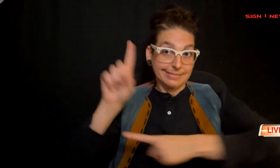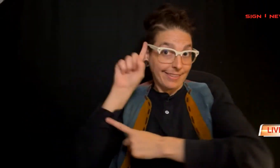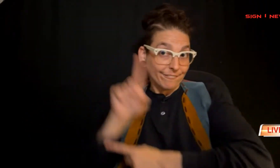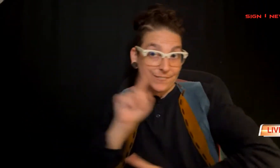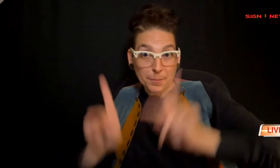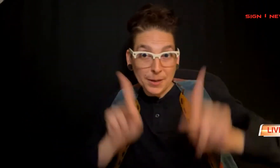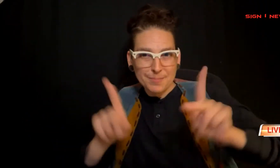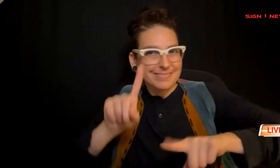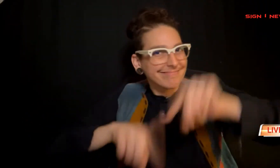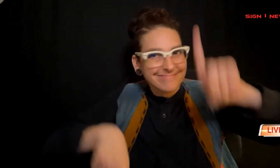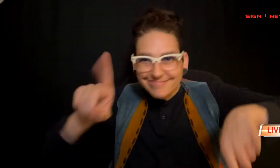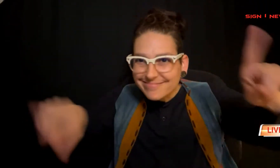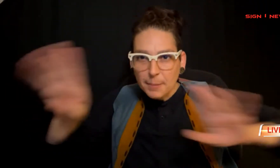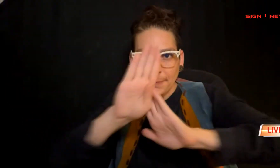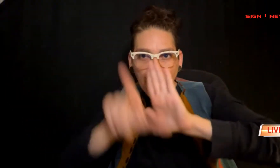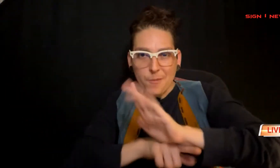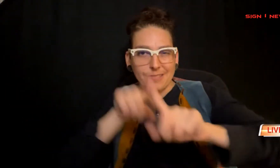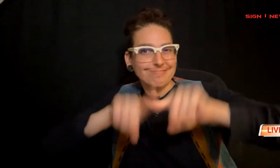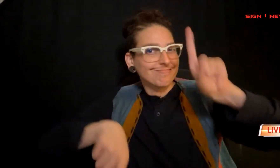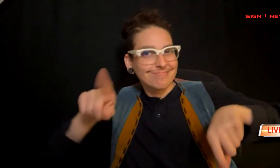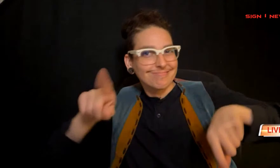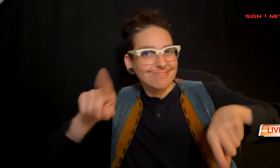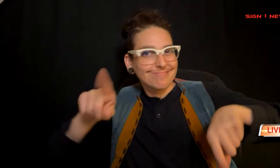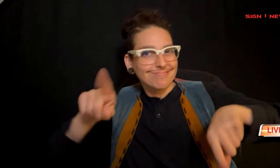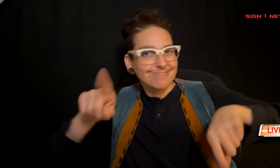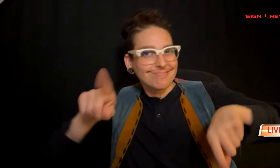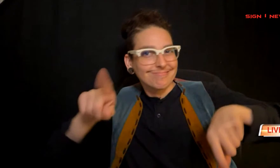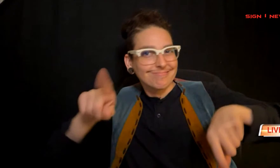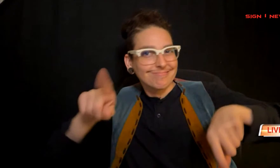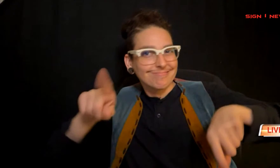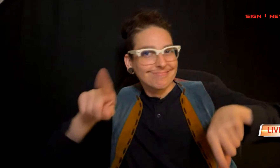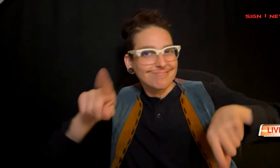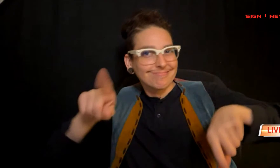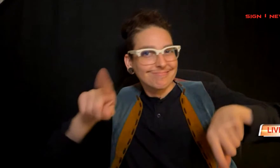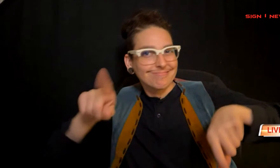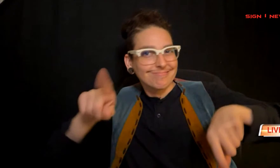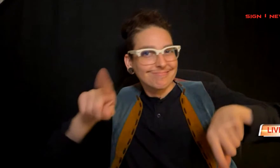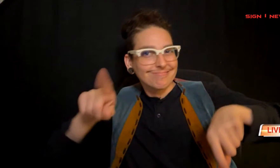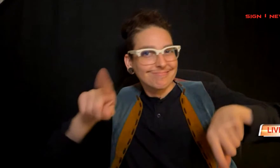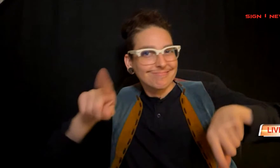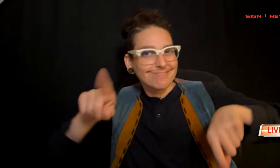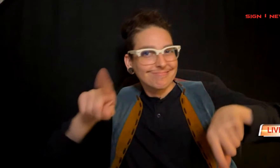It was nice to see the diversity of that movie and the diverse backgrounds.